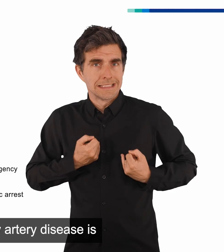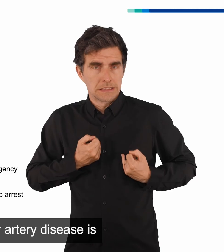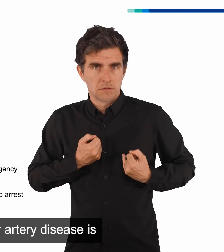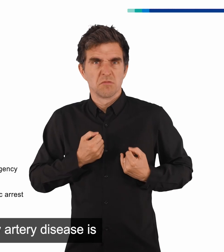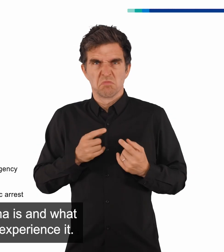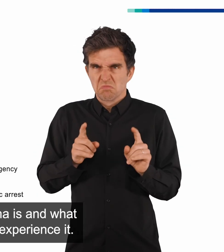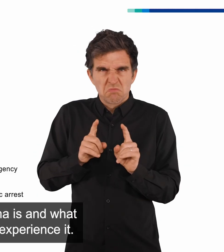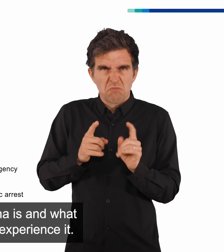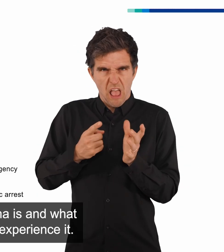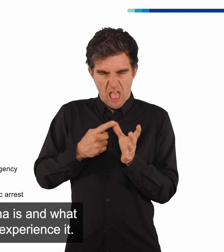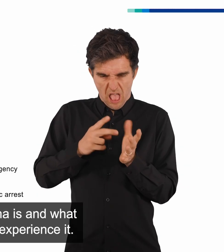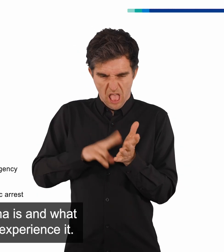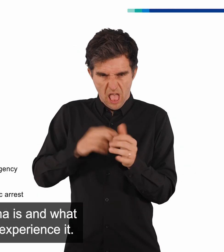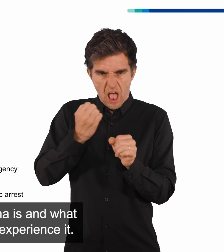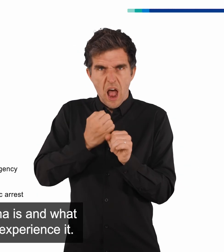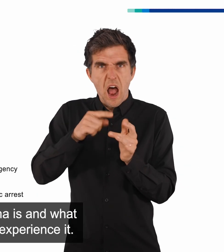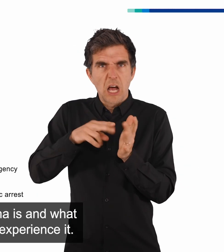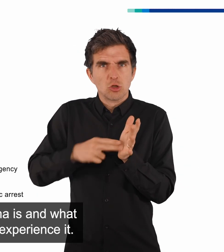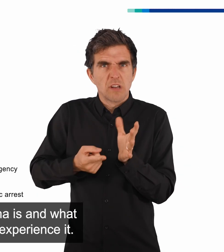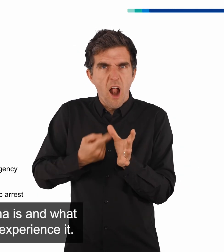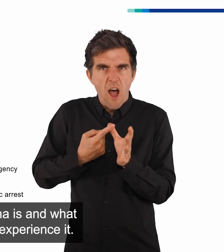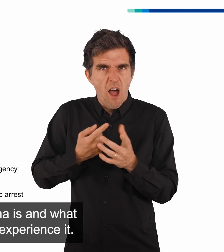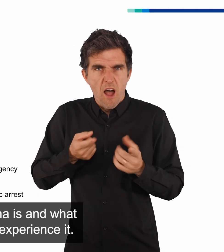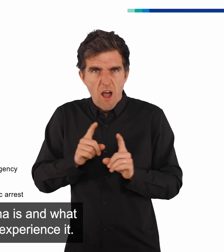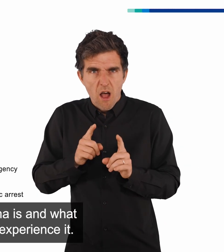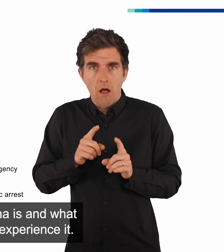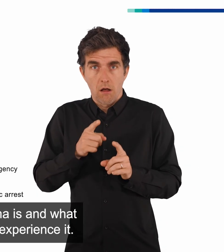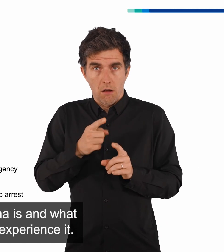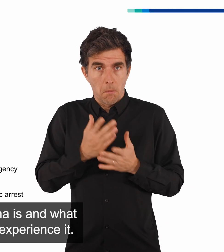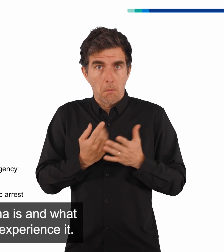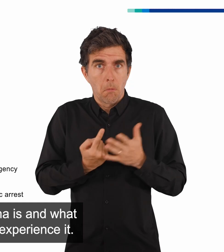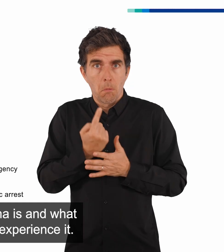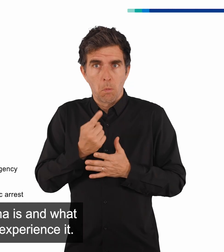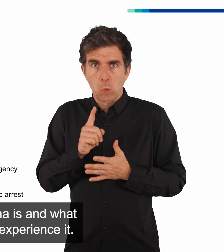Some of the tests and procedures doctors use to check and fix heart problems.